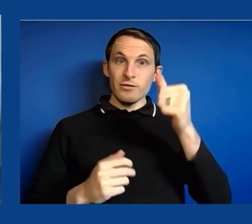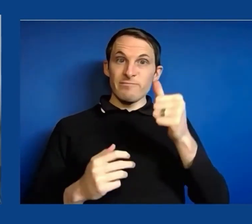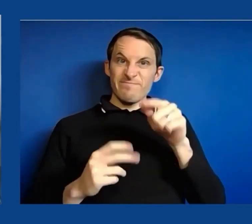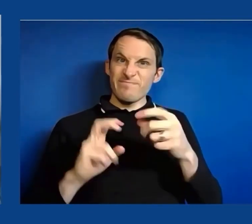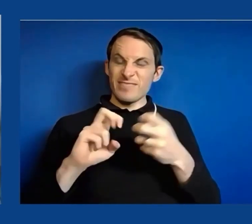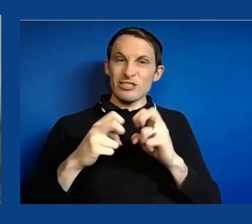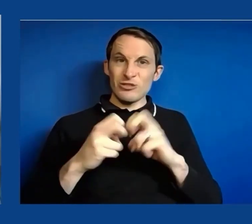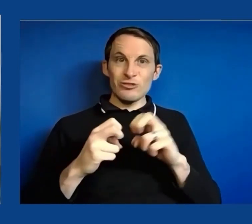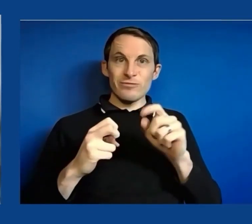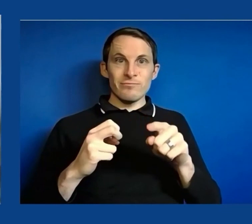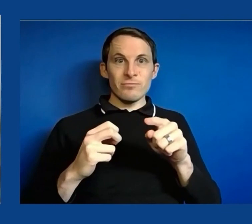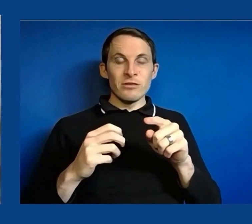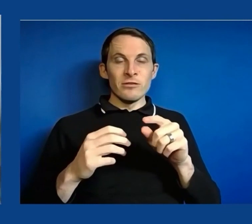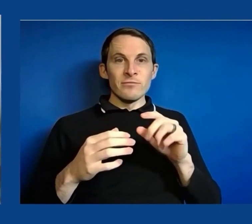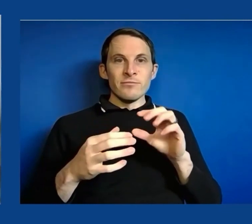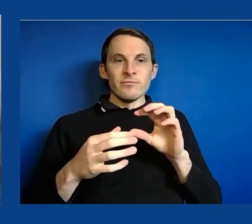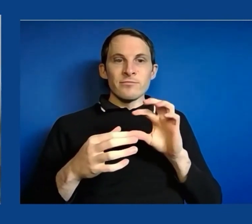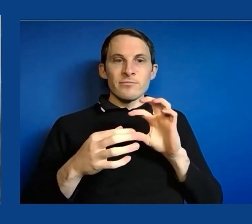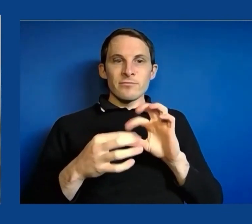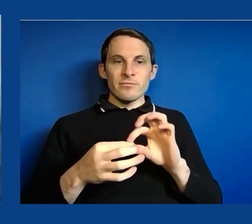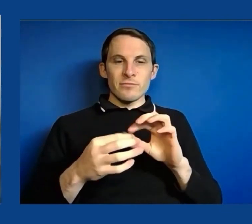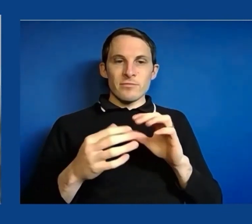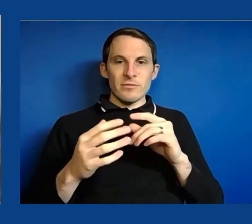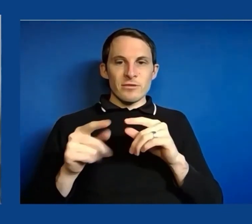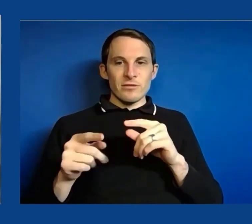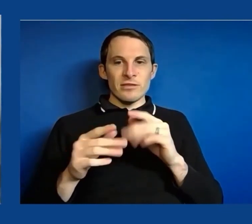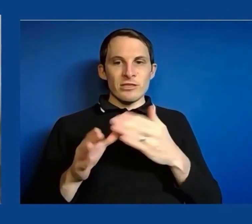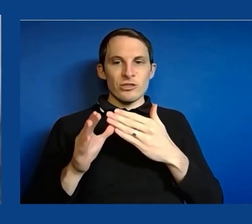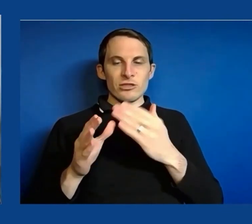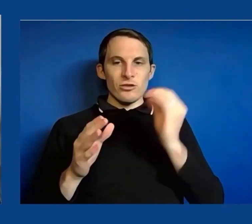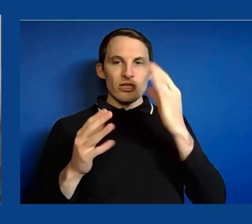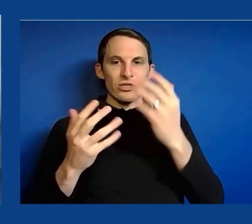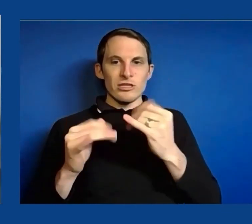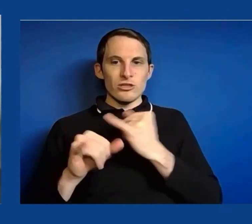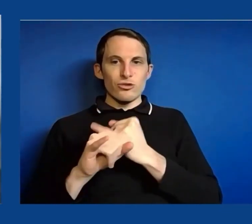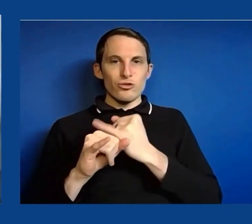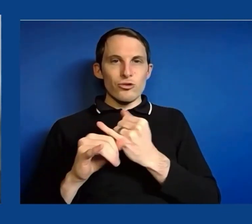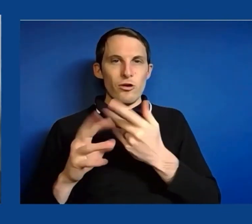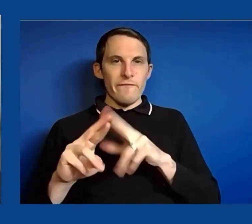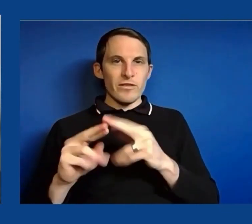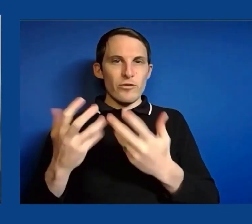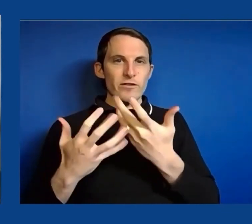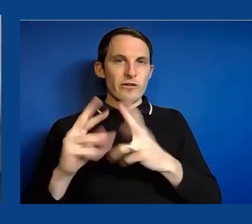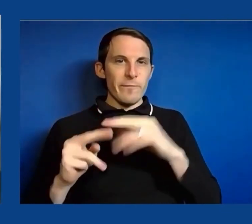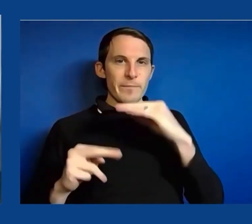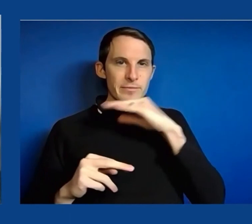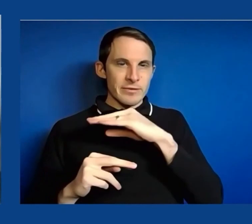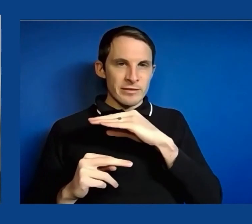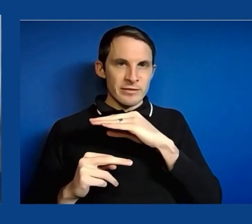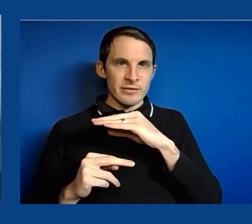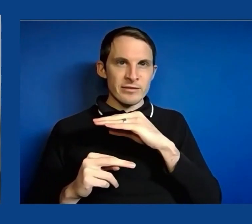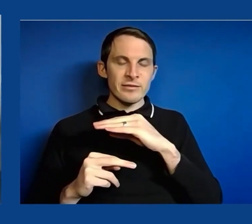central to the Indigenous Knowledges Institute at the University of Melbourne, working